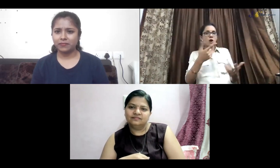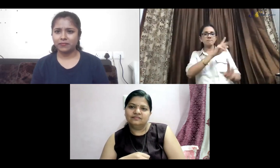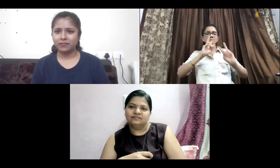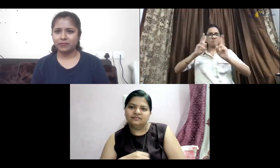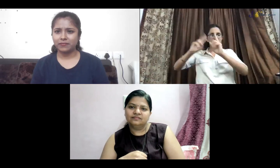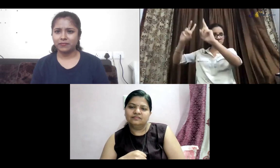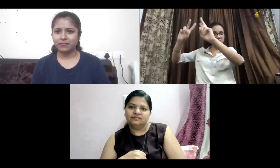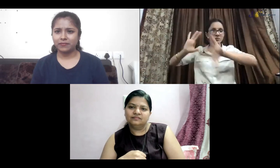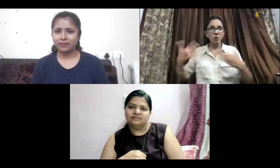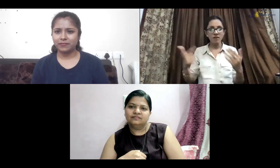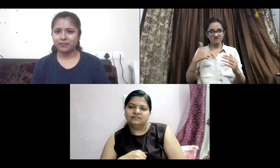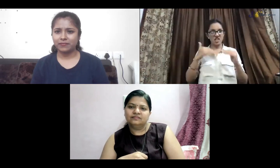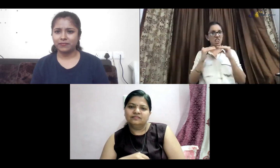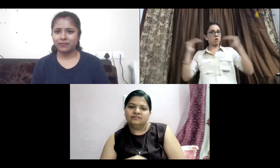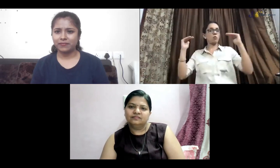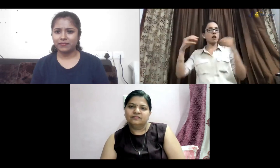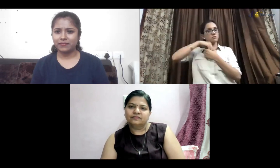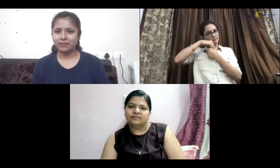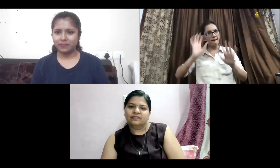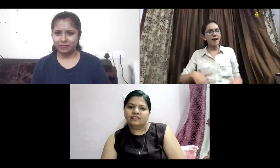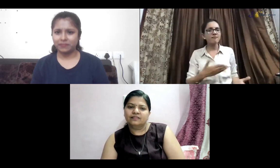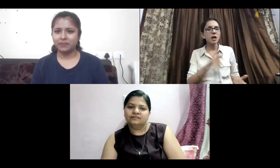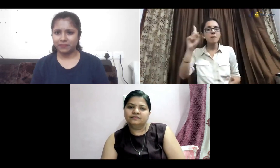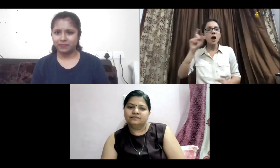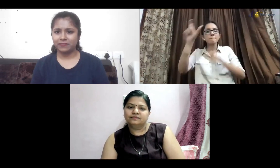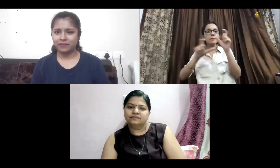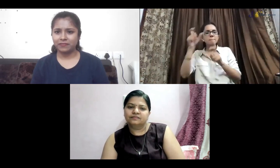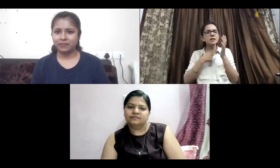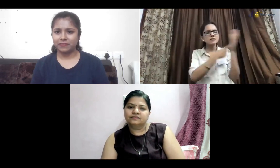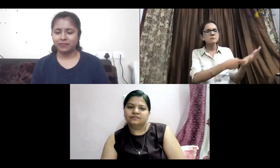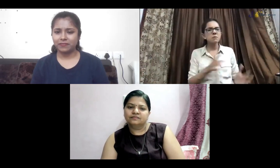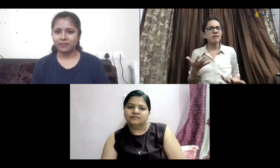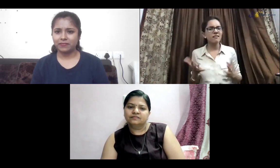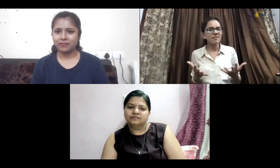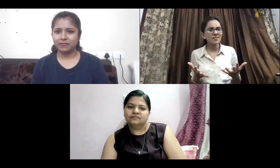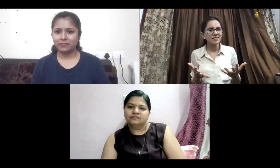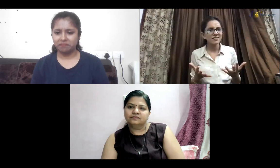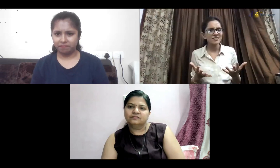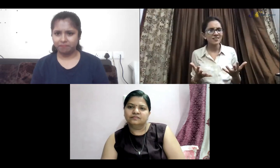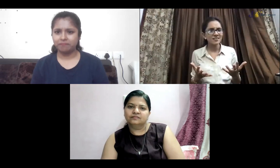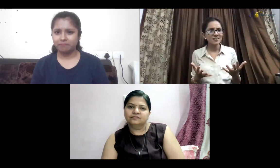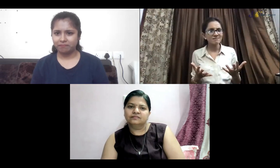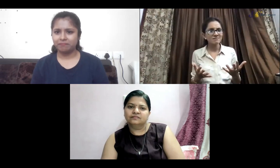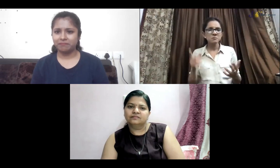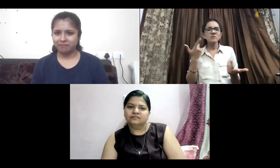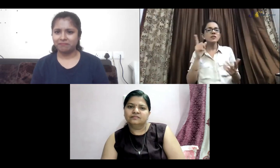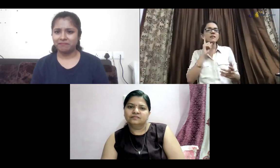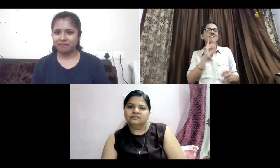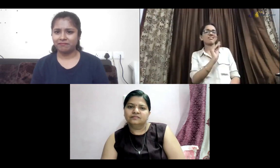But whenever she shares a story, she can respond to other people. She has that spirit to be treated